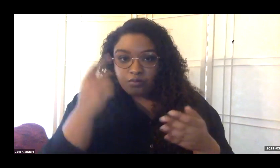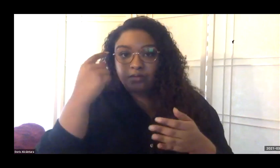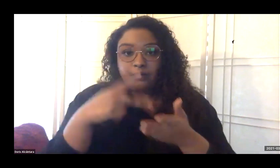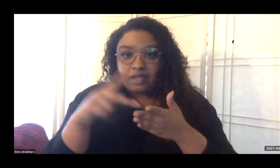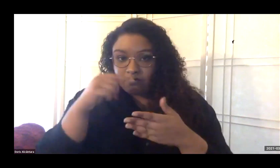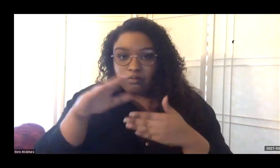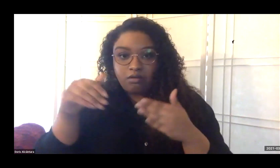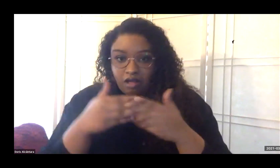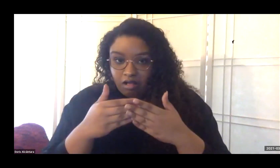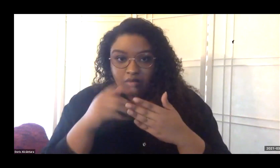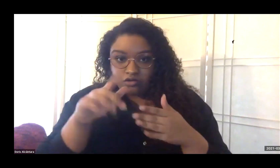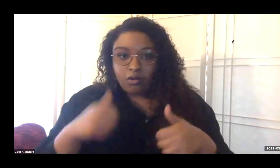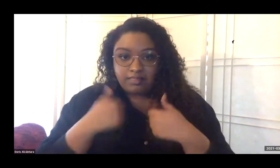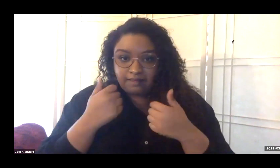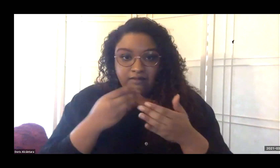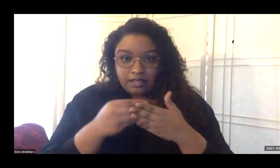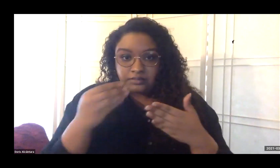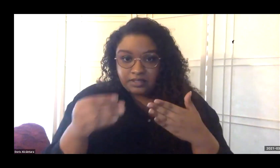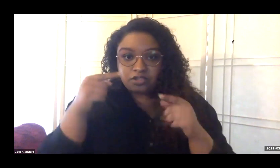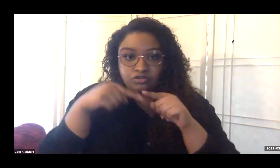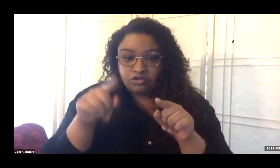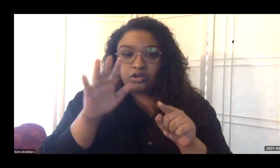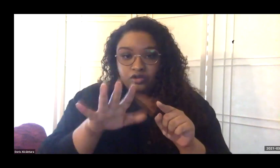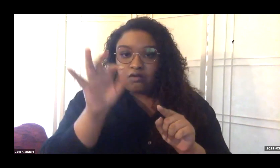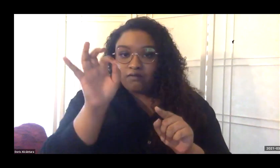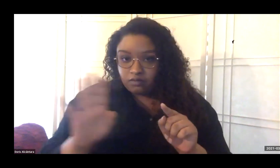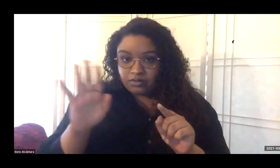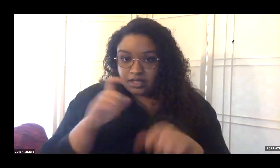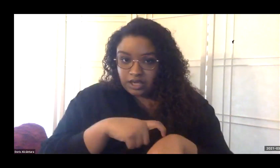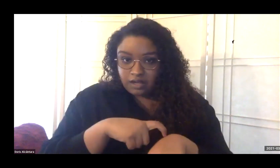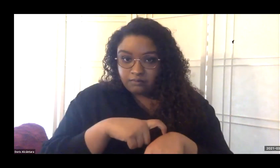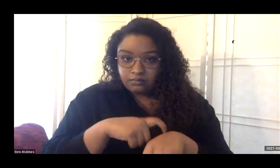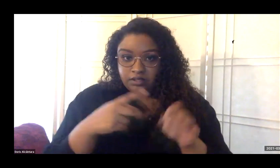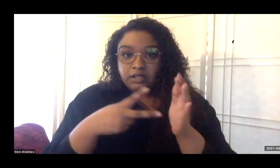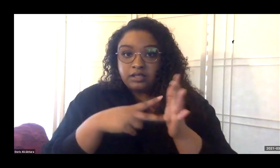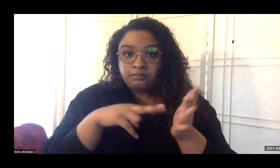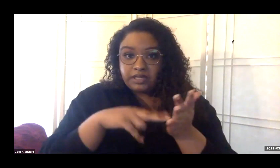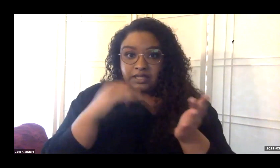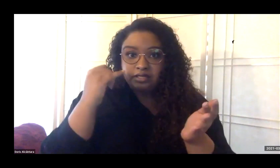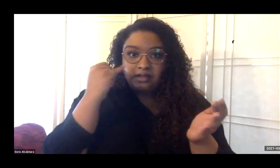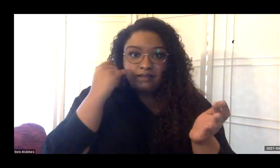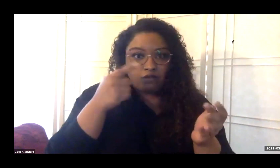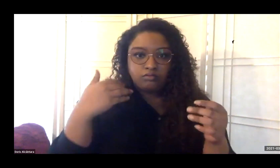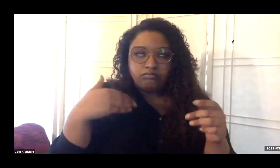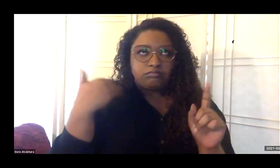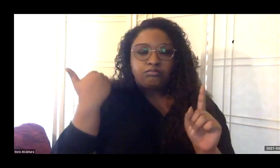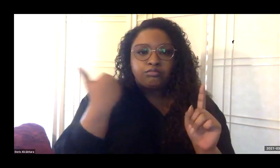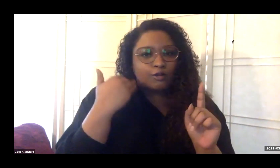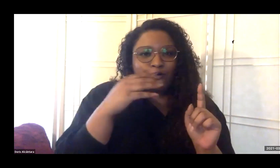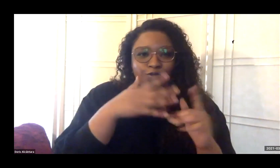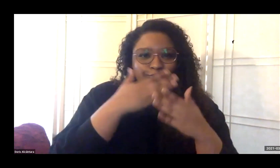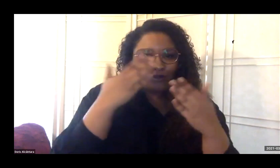your housing, they pay for your meals, they pay for everything. So any of your life-related expenses, they will